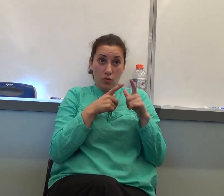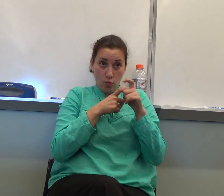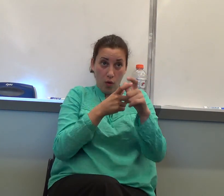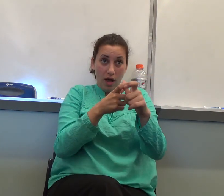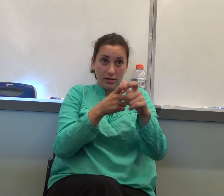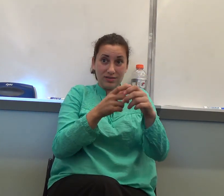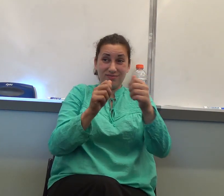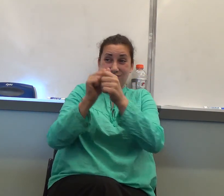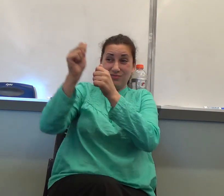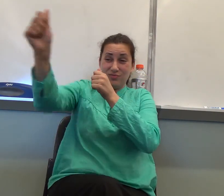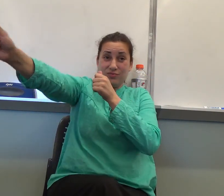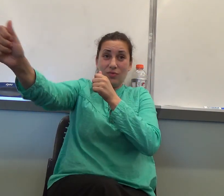a second.